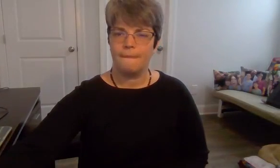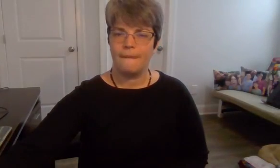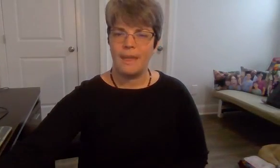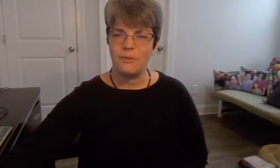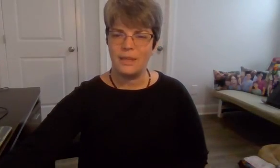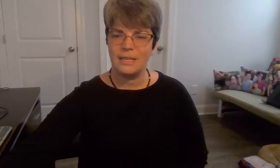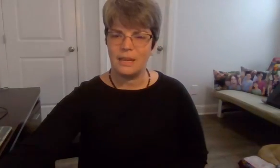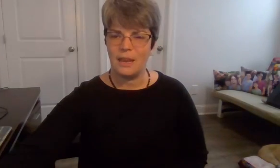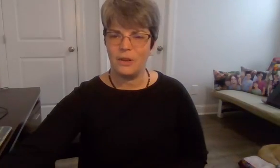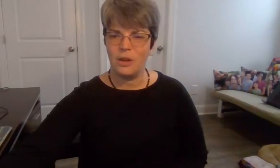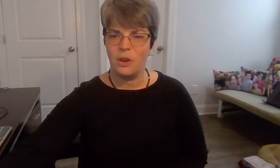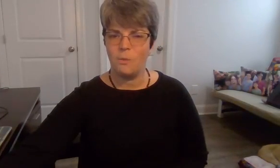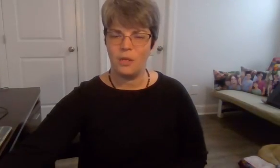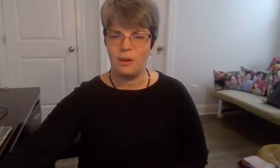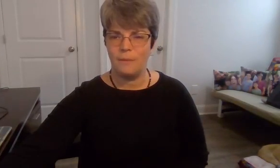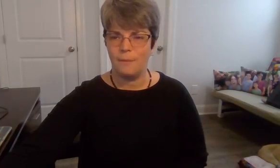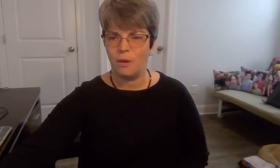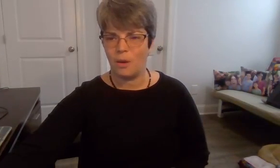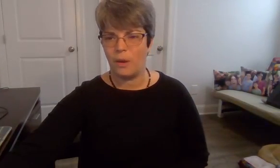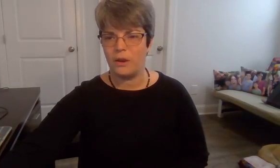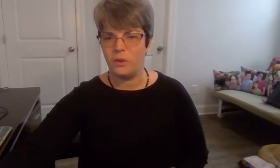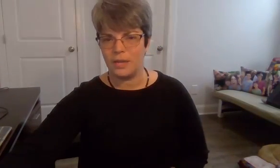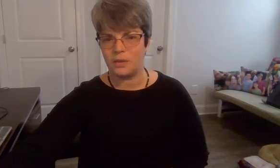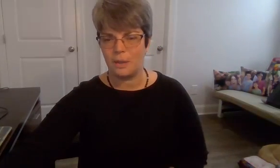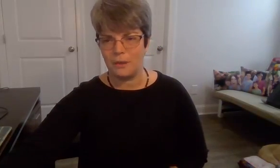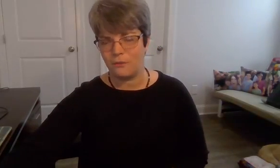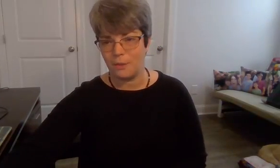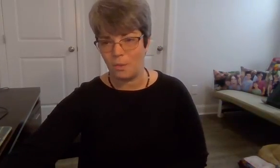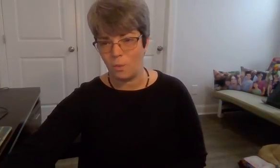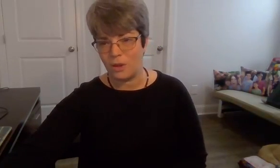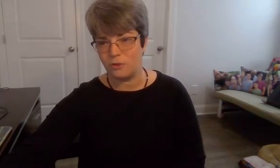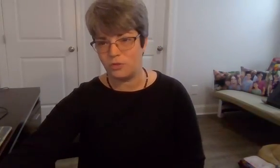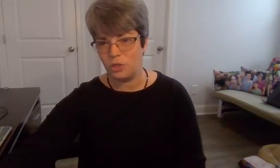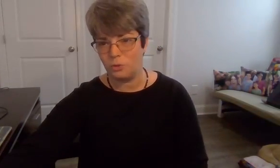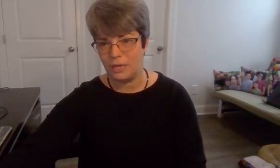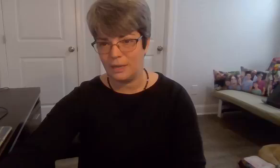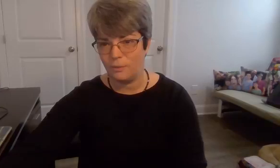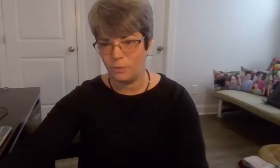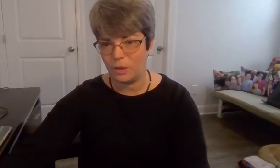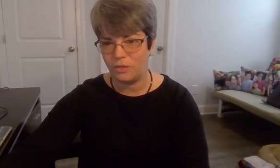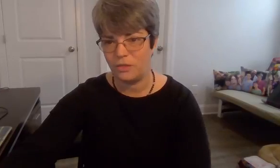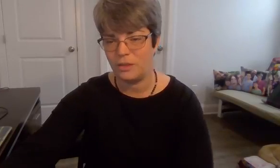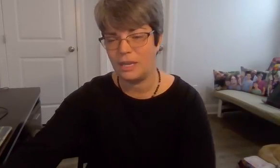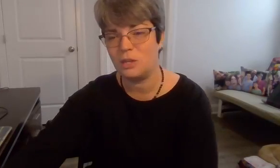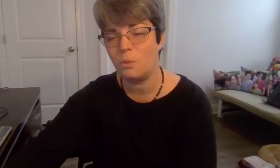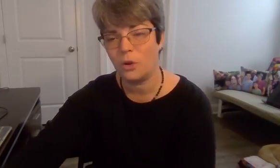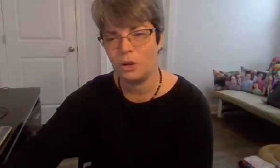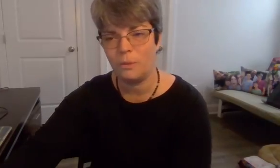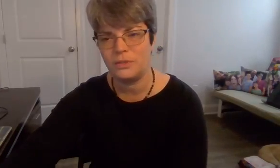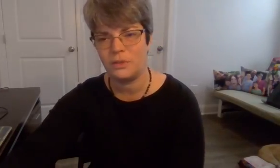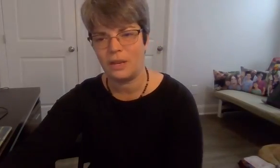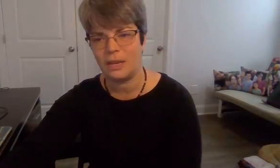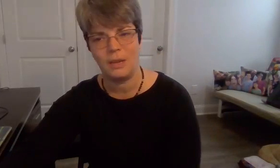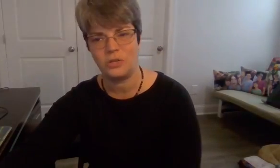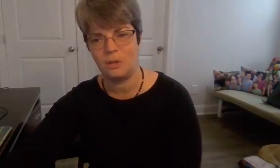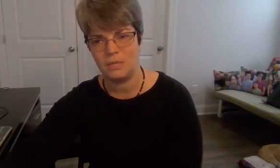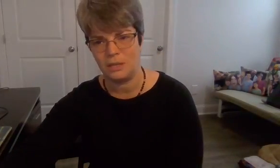Any other things? I want to know a little bit more about where you guys are coming from and what you're doing with the kids that you're working with, so that I can make sure I'm telling